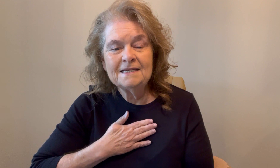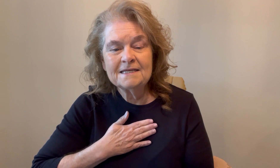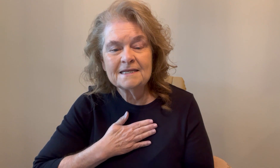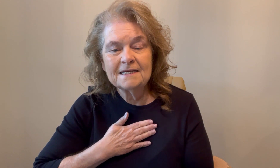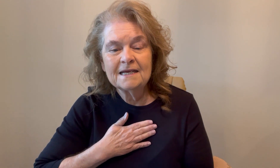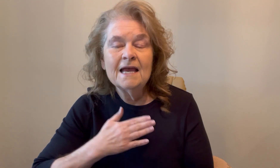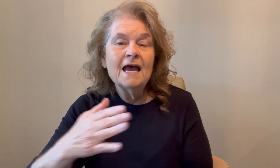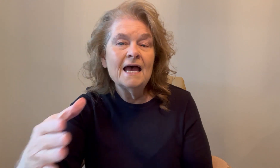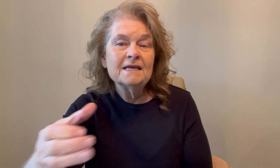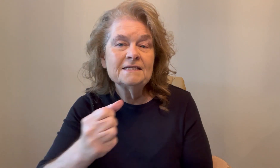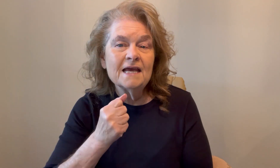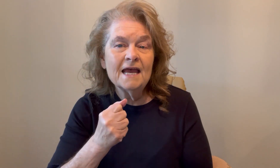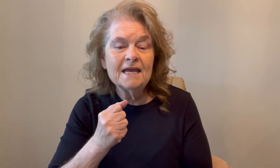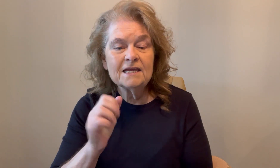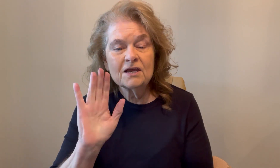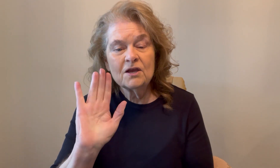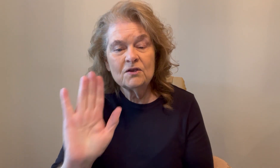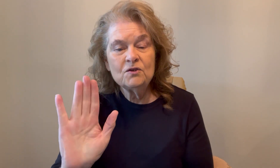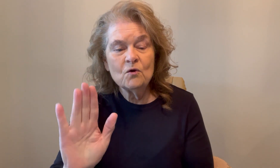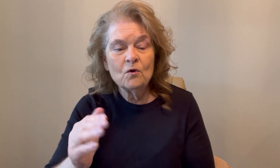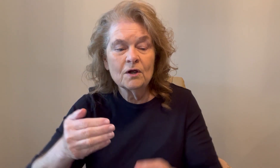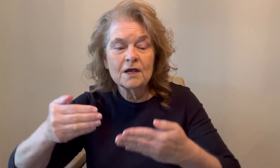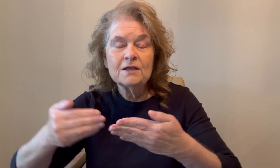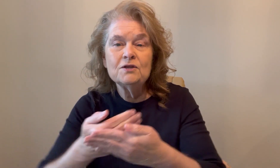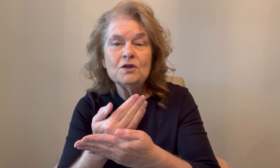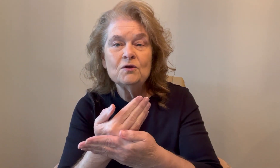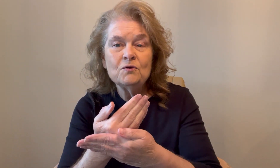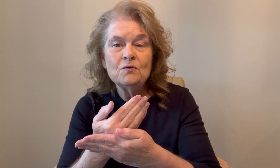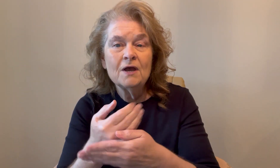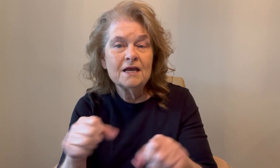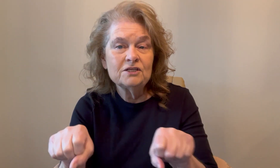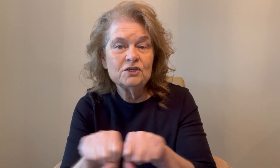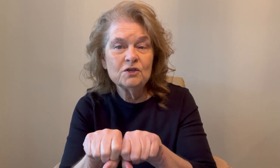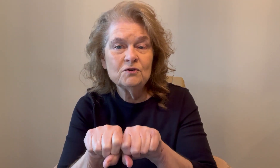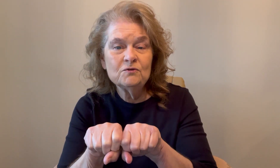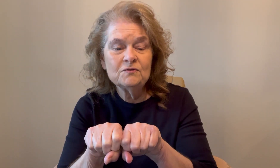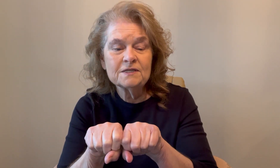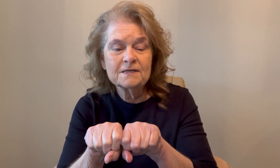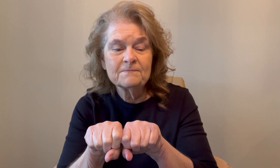please take your new shoes,